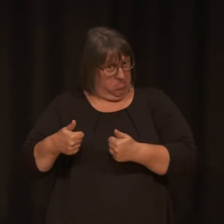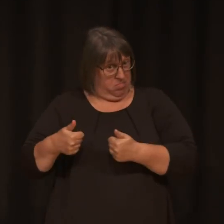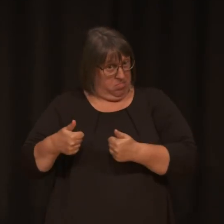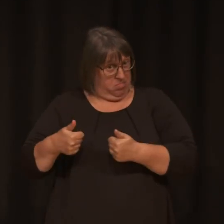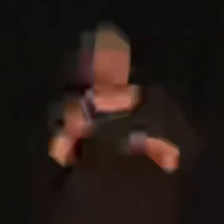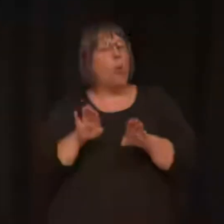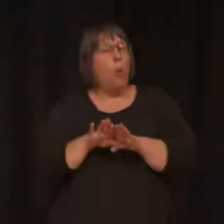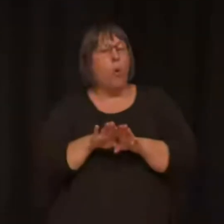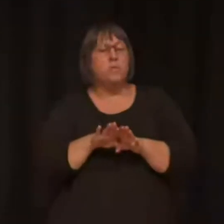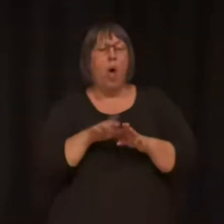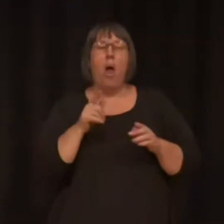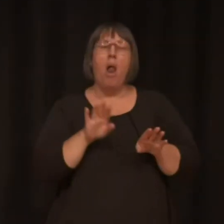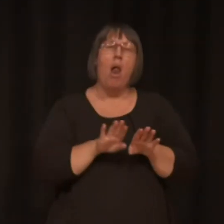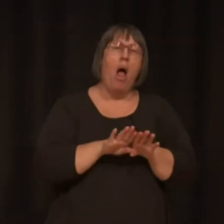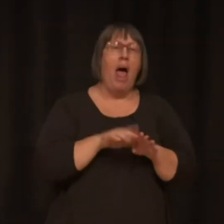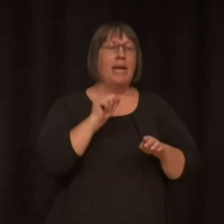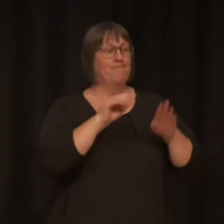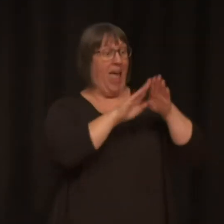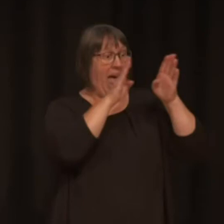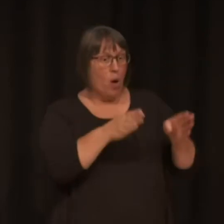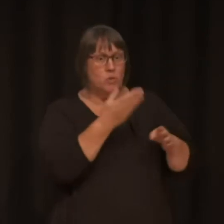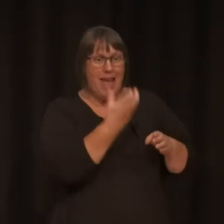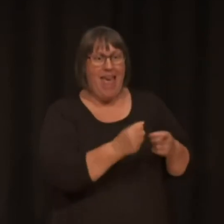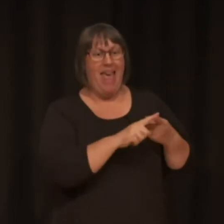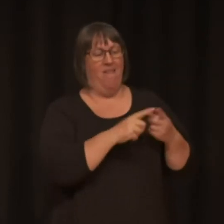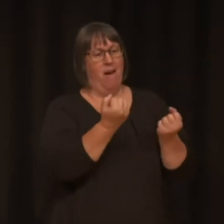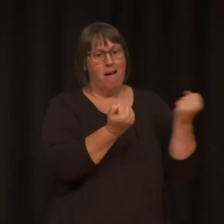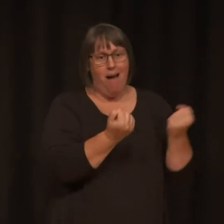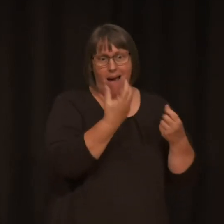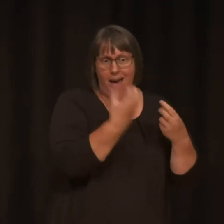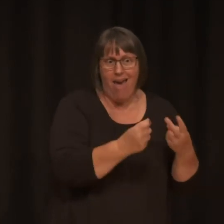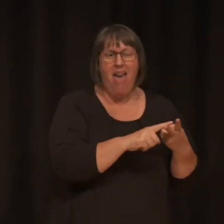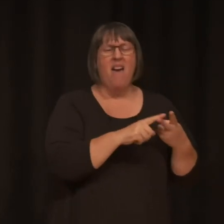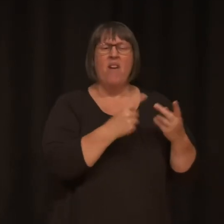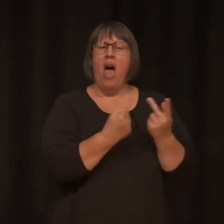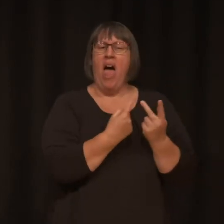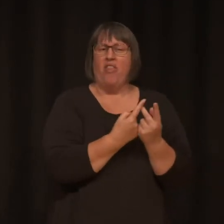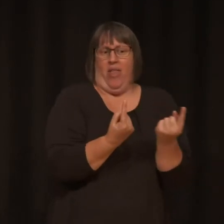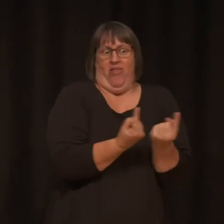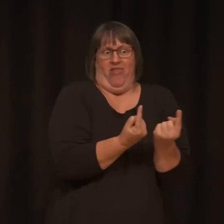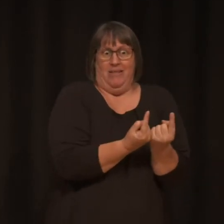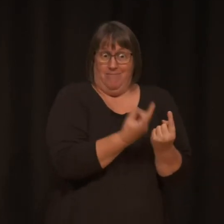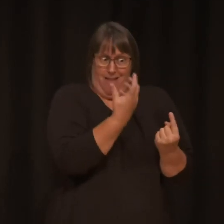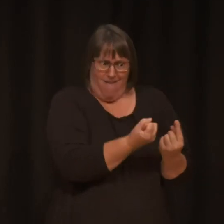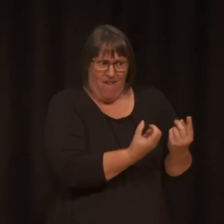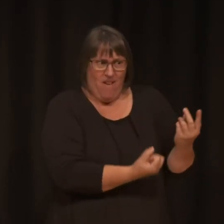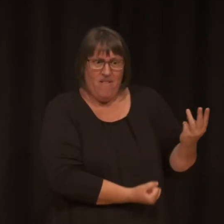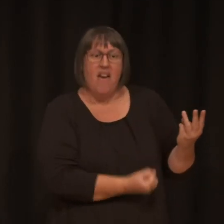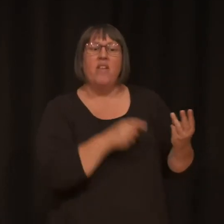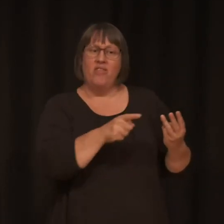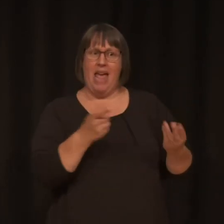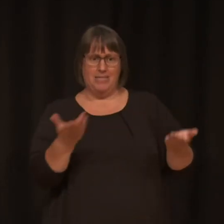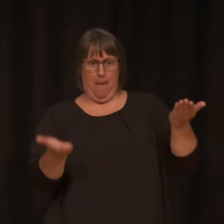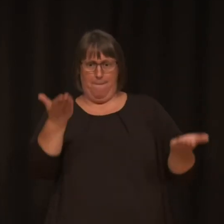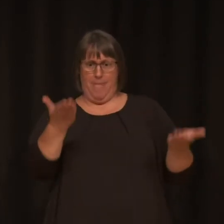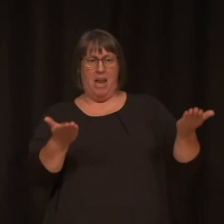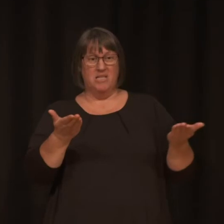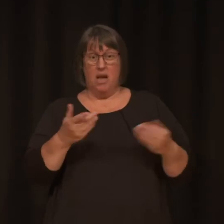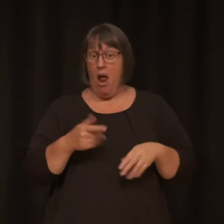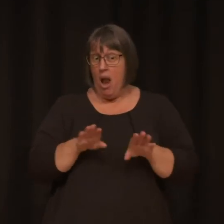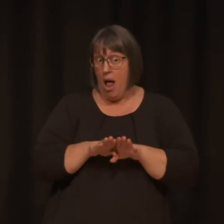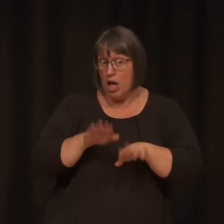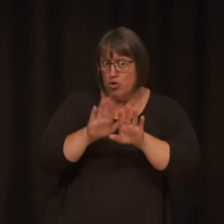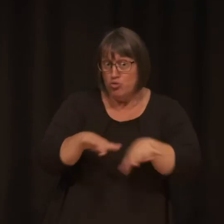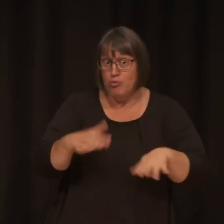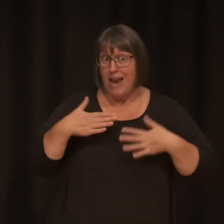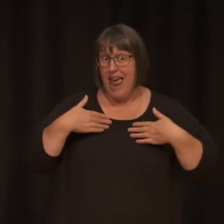material deprivation. That's a separate measure again, and that's asking ourselves, are children getting, enough healthy meals? Do they